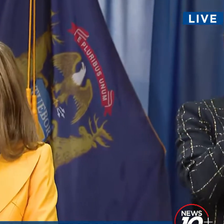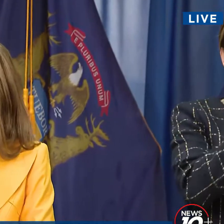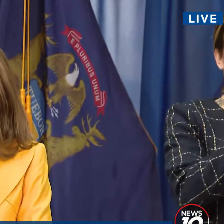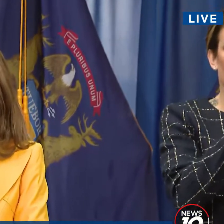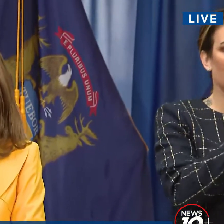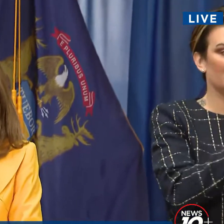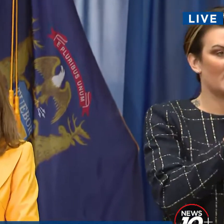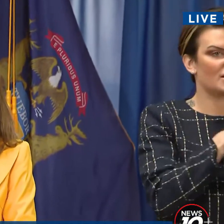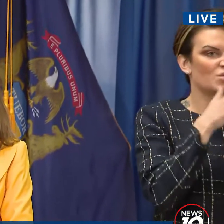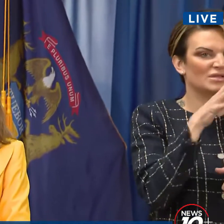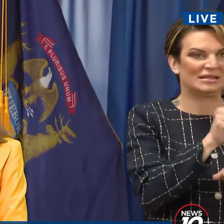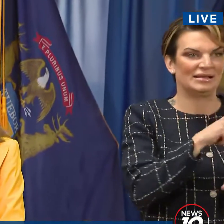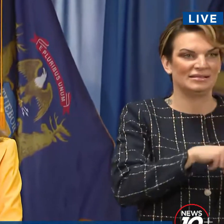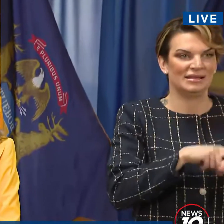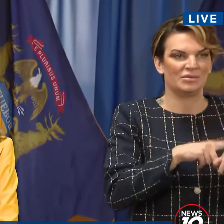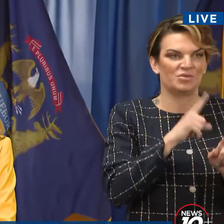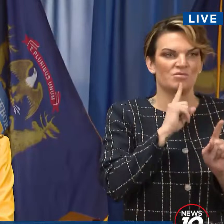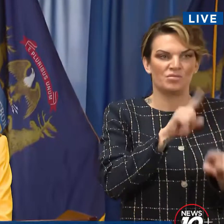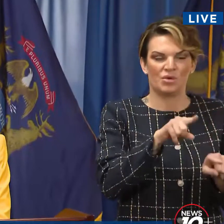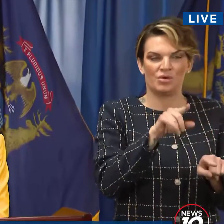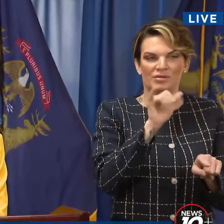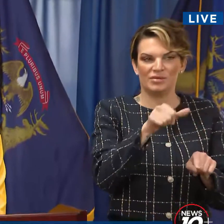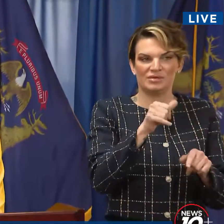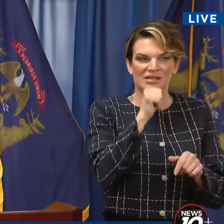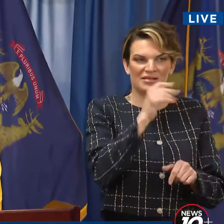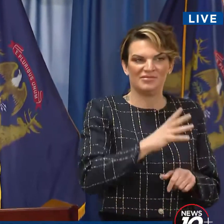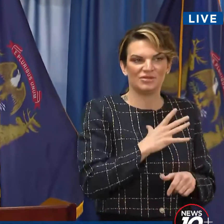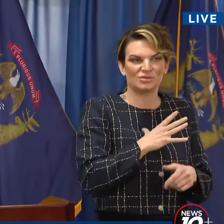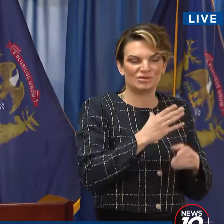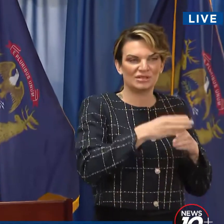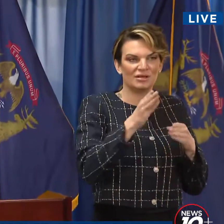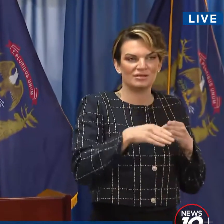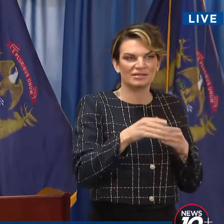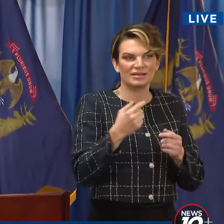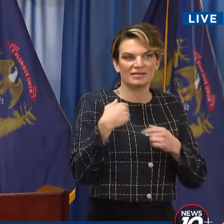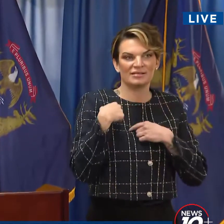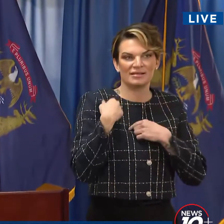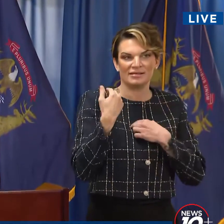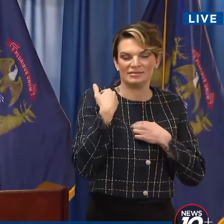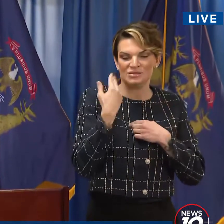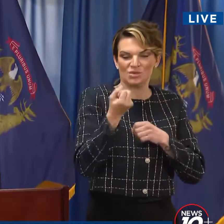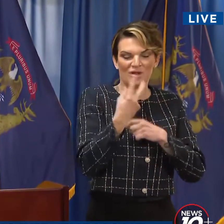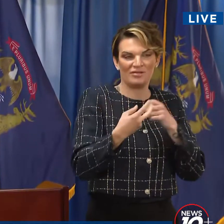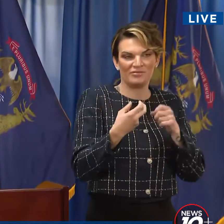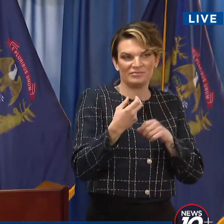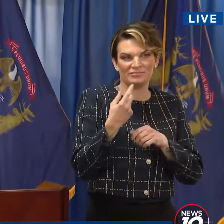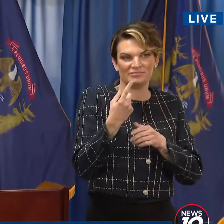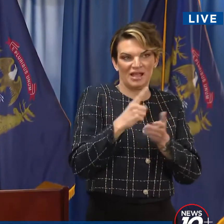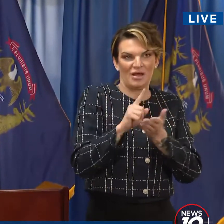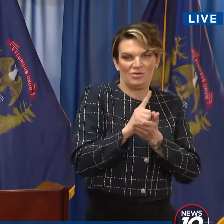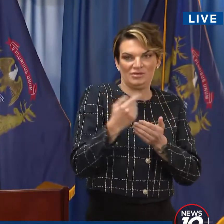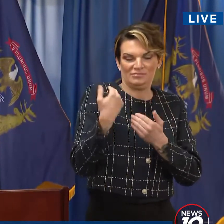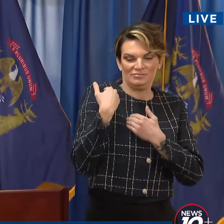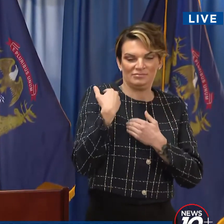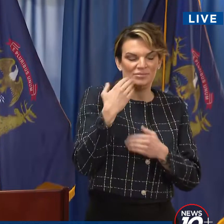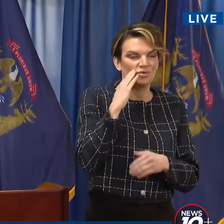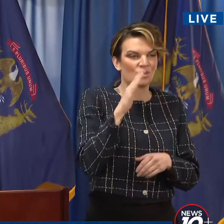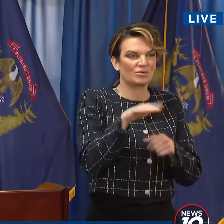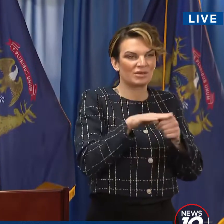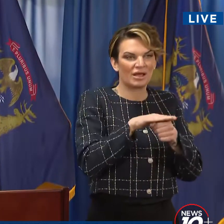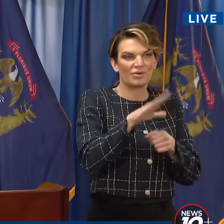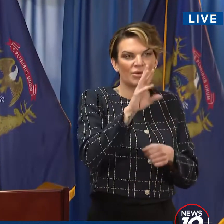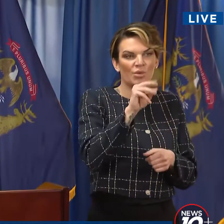counties to report those unofficial results. What we saw over the last 12 hours or so was, particularly in large counties like Wayne, there were